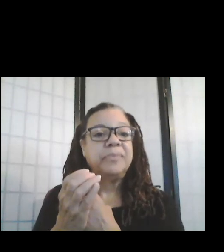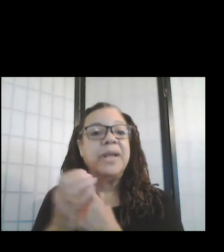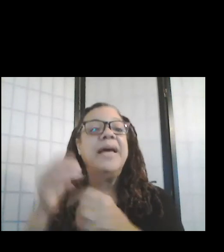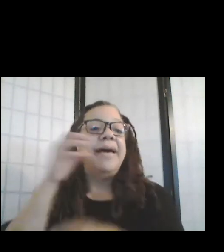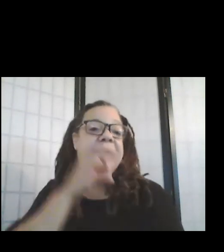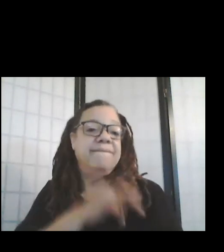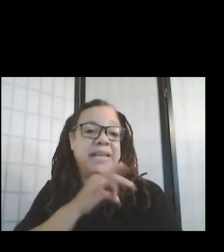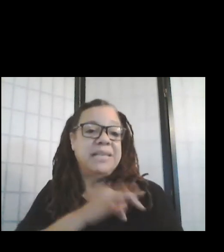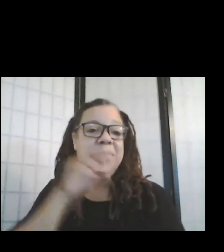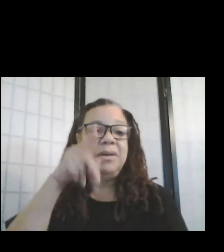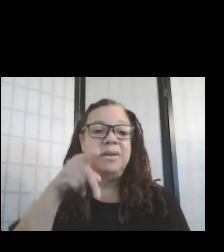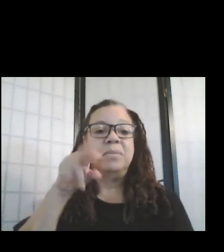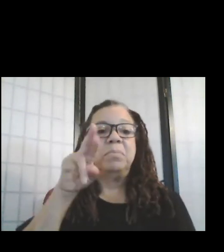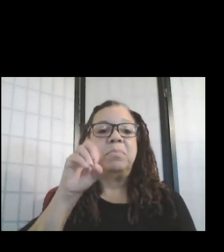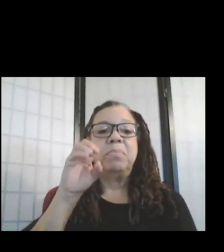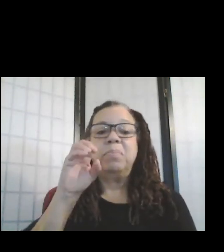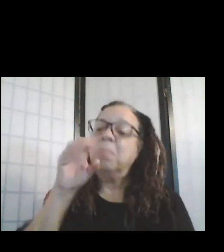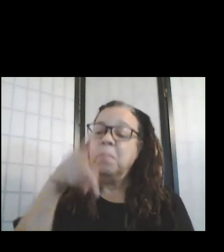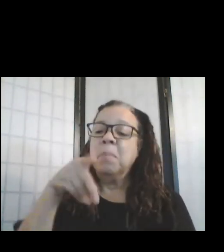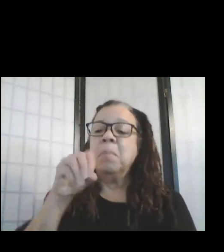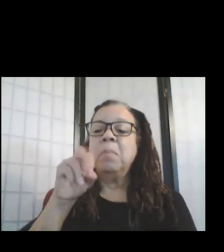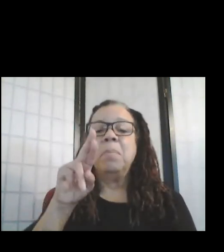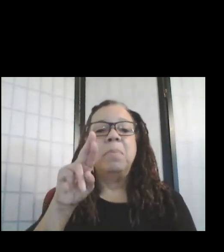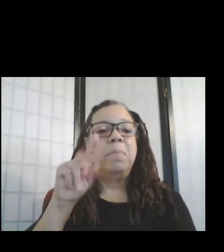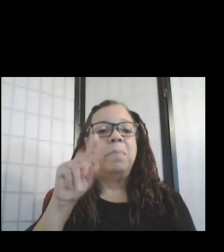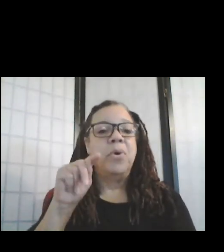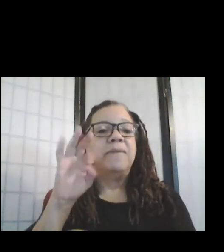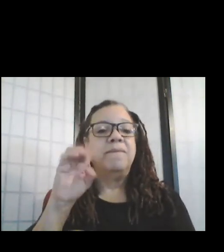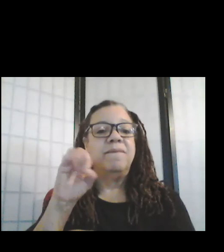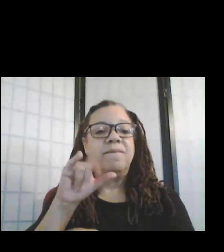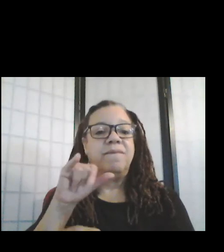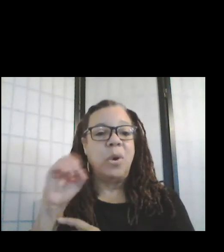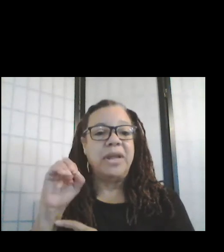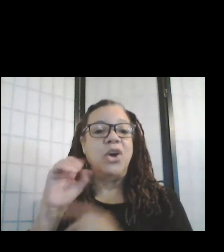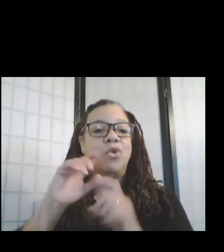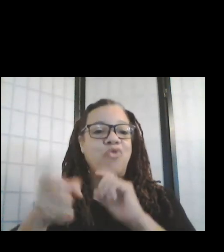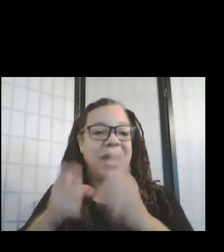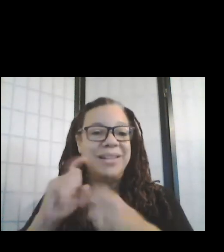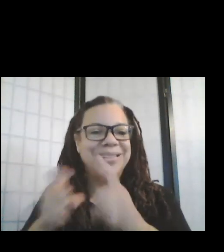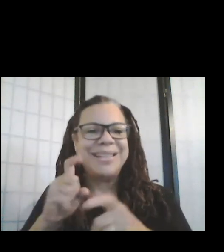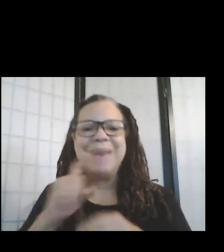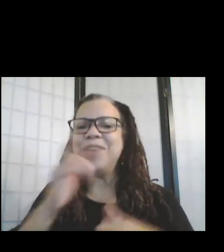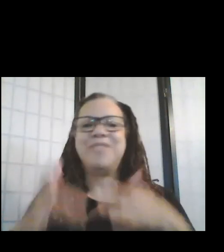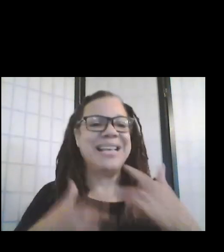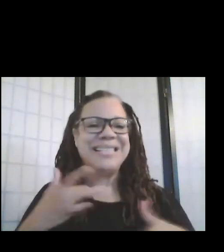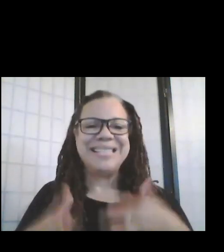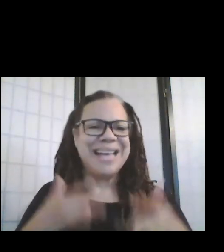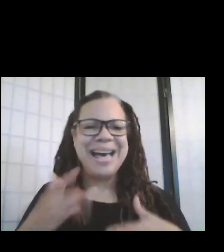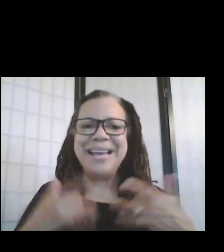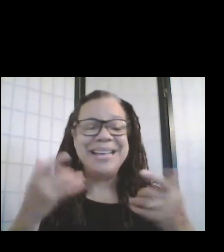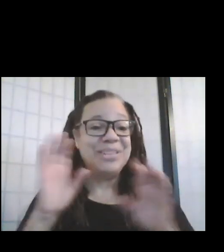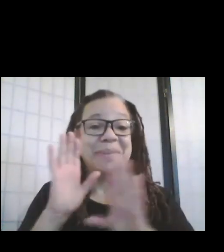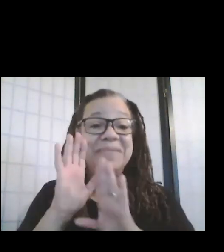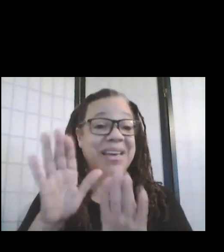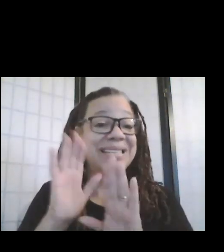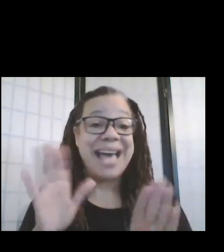Investment Portfolio Grants. Thank you very much for joining us. I'm very excited about this event. It's just been fantastic. Yeah. Oh my